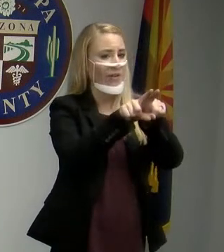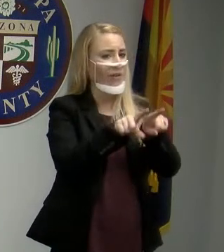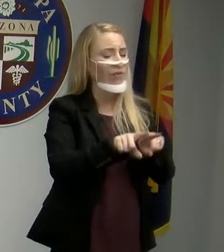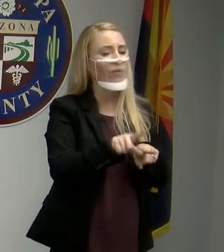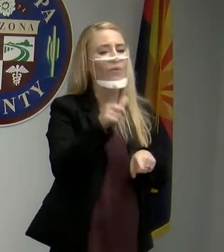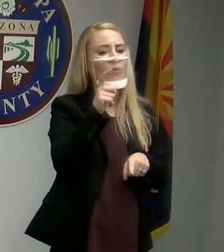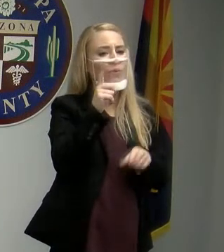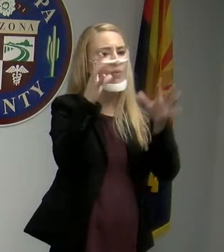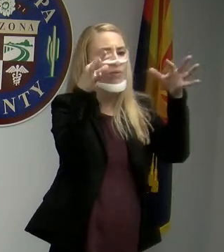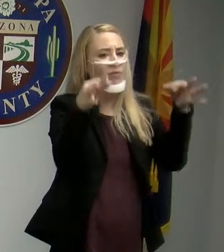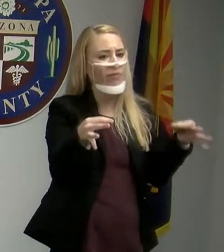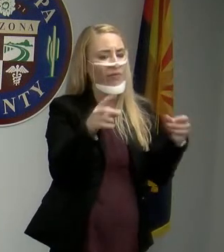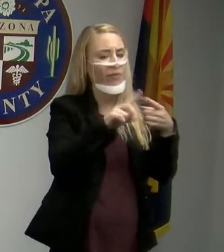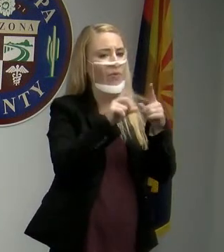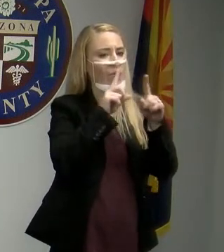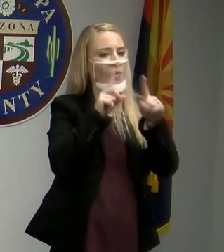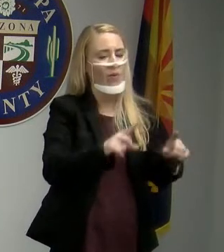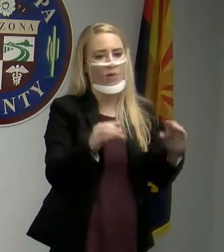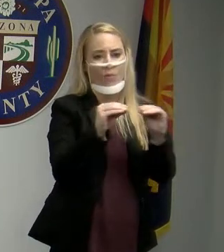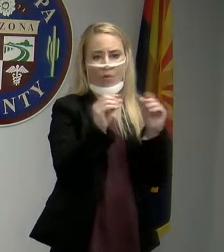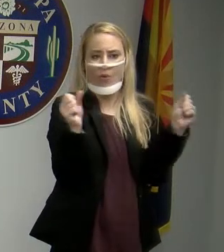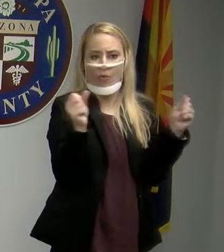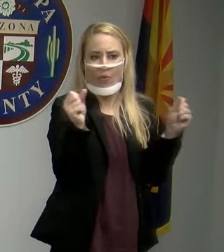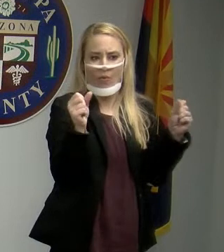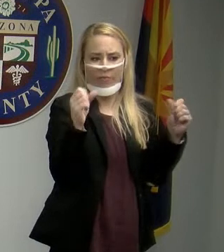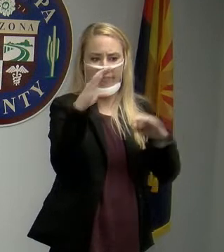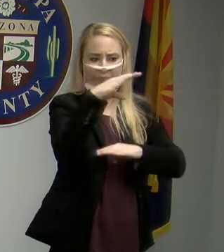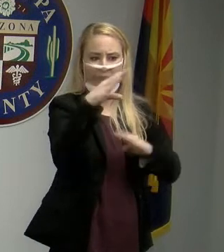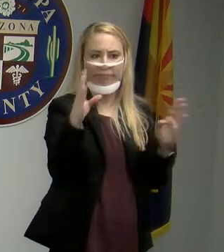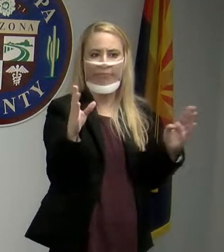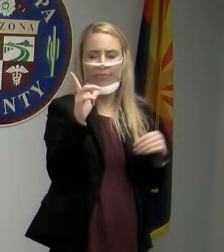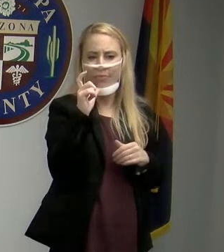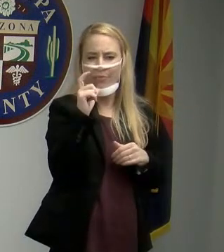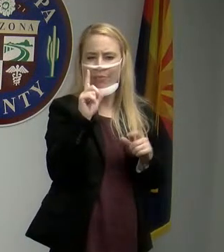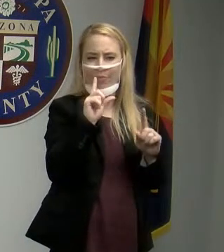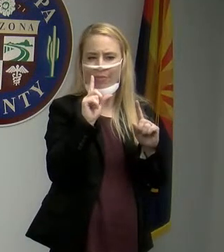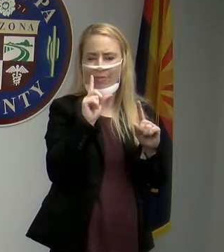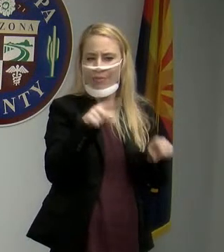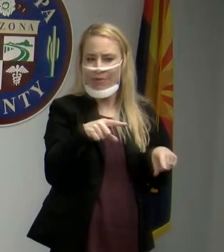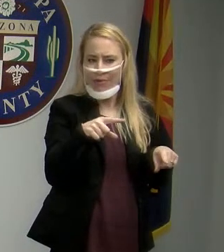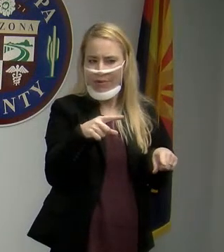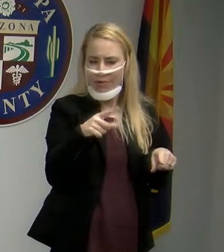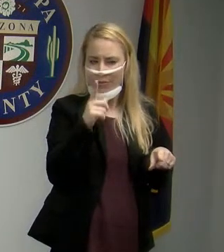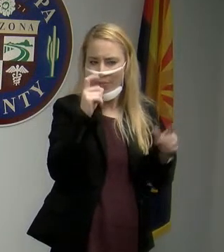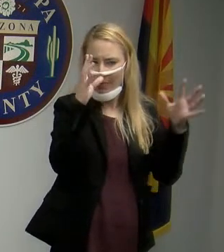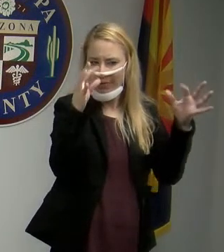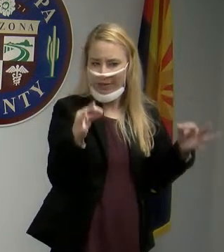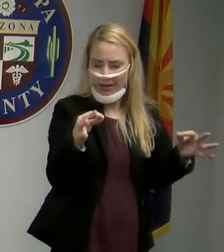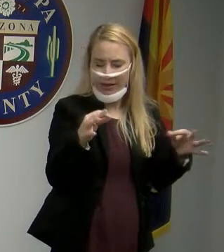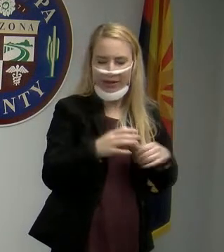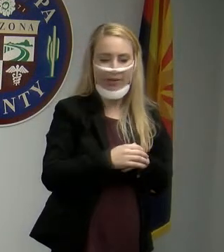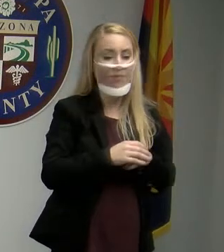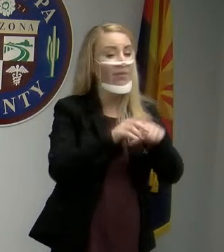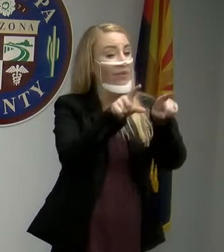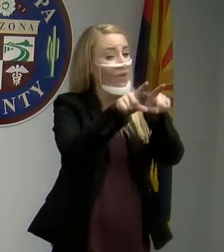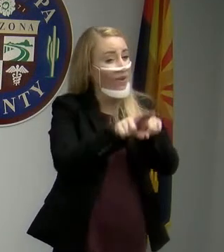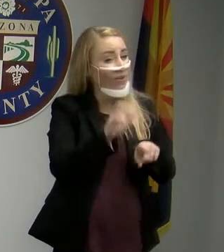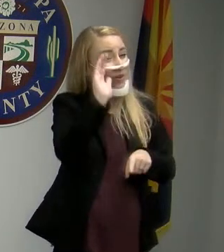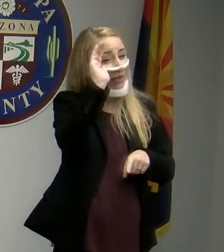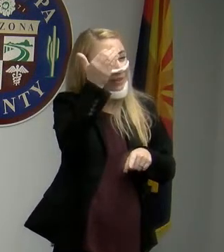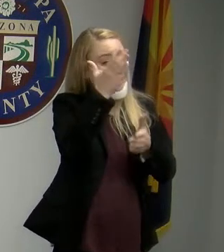made this decision to order these extra coolers. And I think part of the other thing was it seemed like there was some pushback